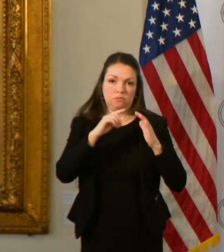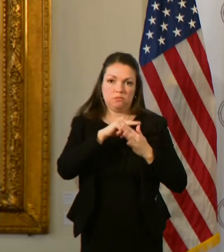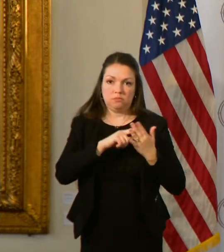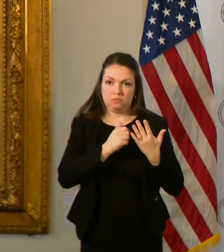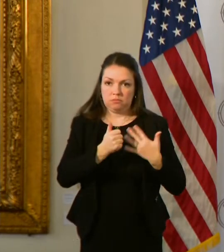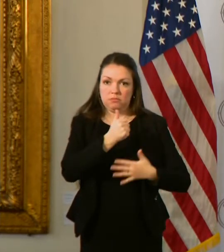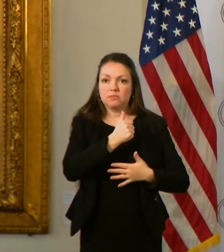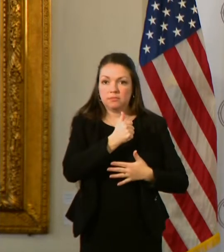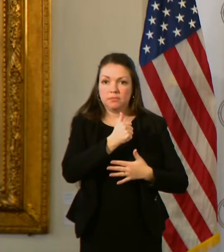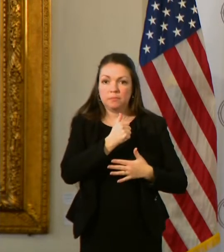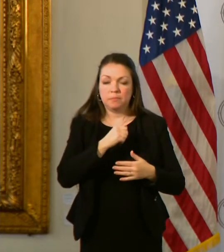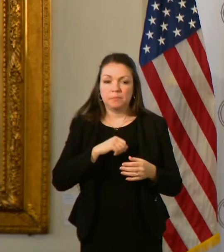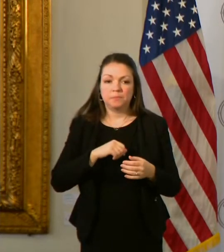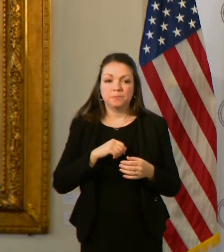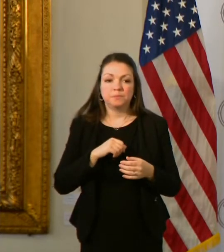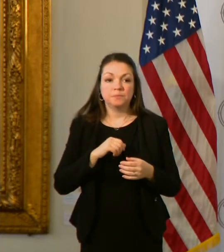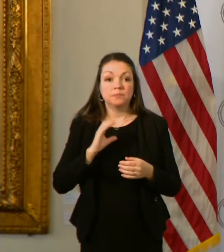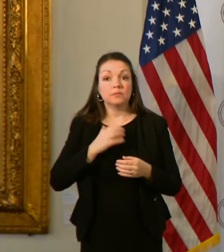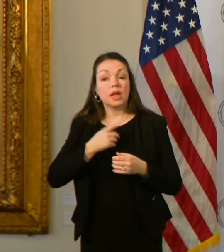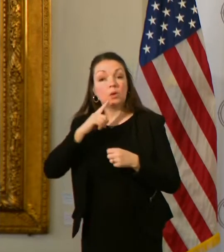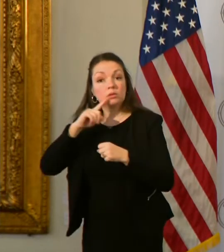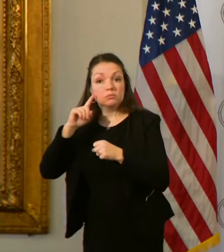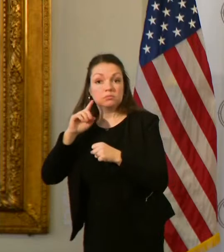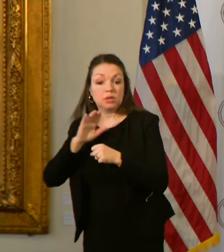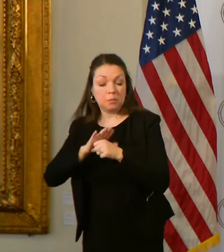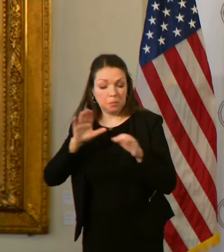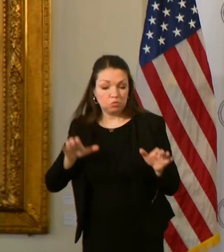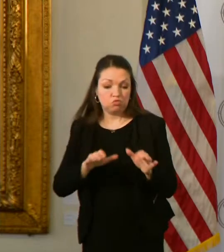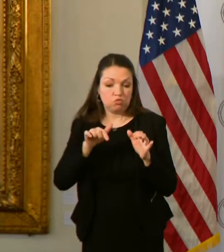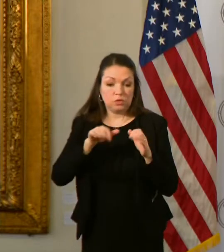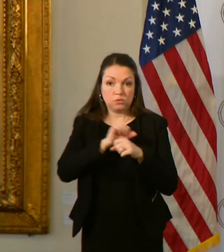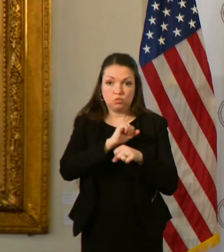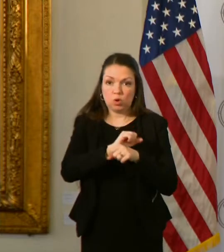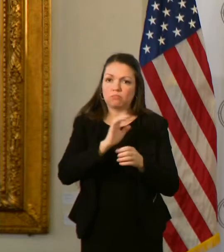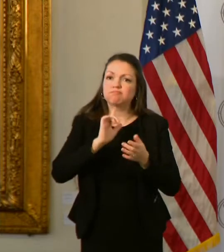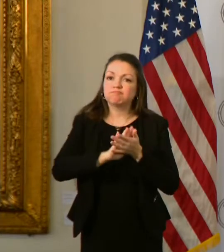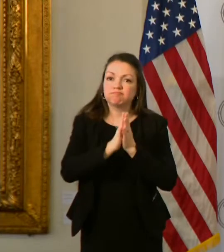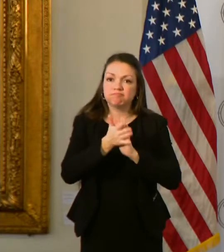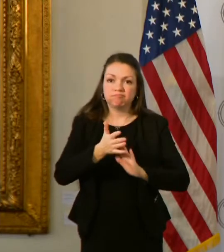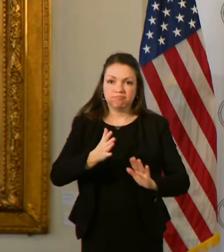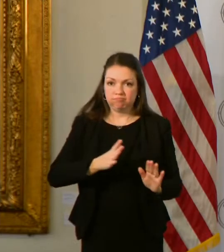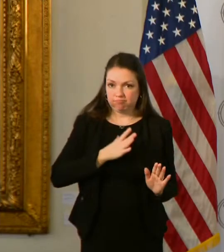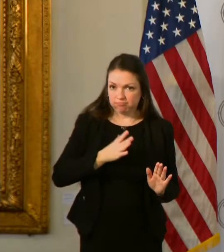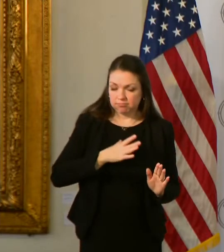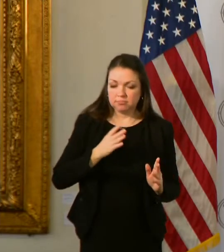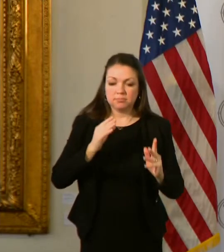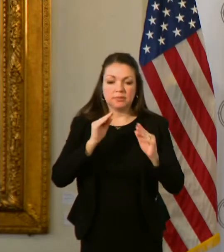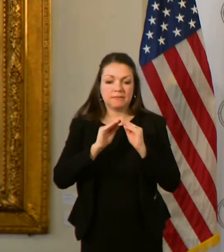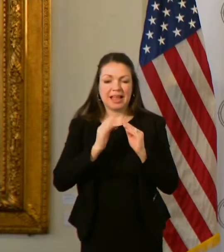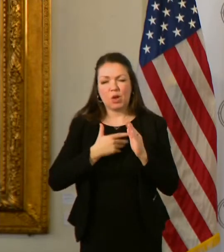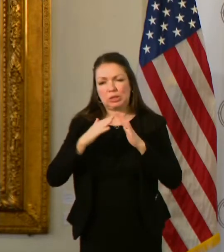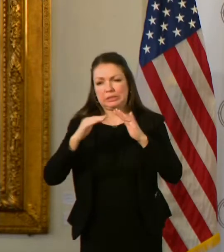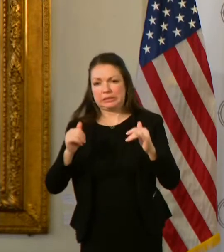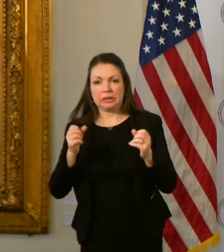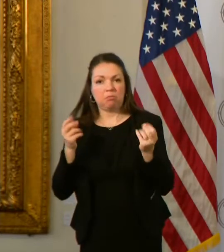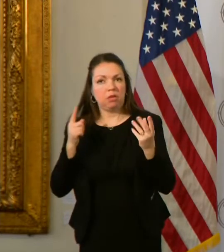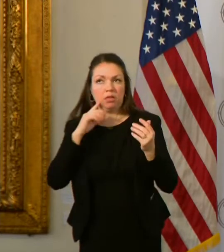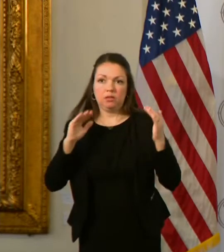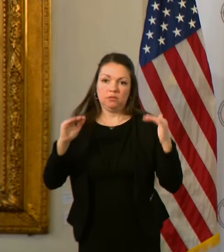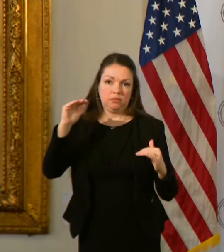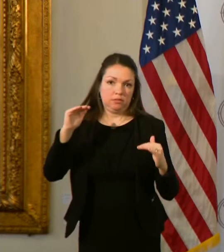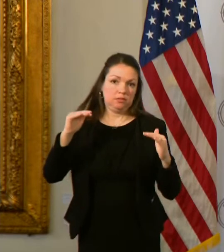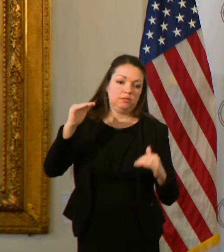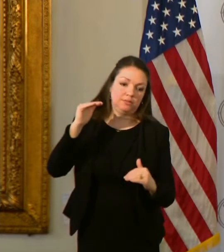We have formalized our commitment to do this work, to fixing the inequities in our system through